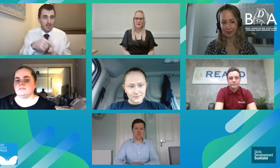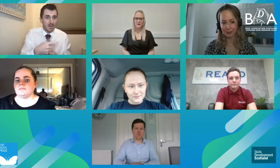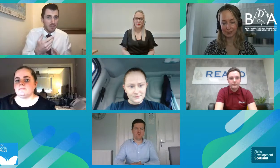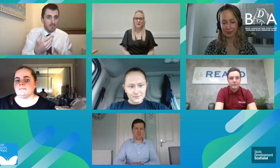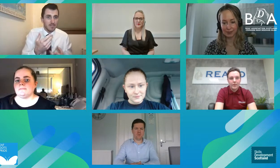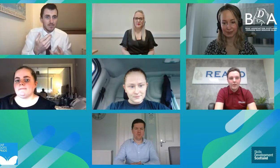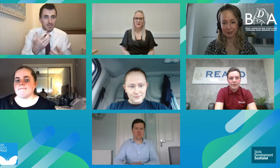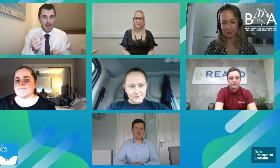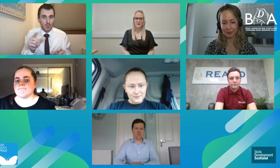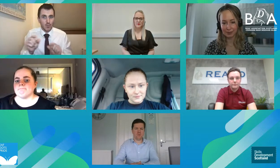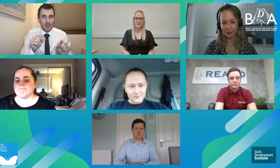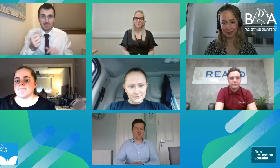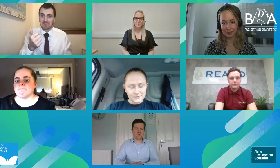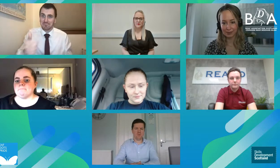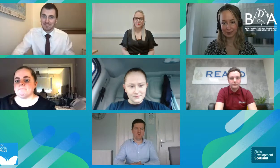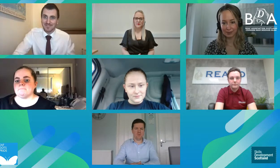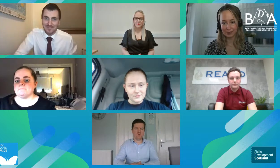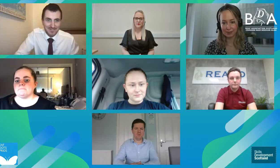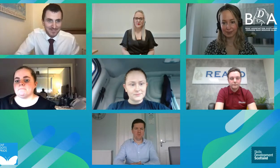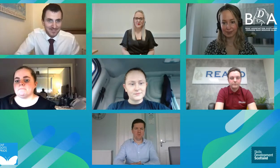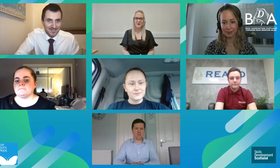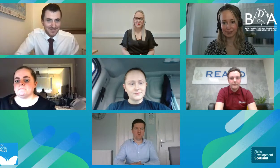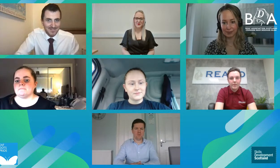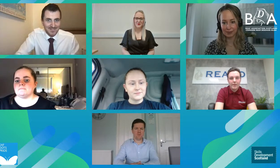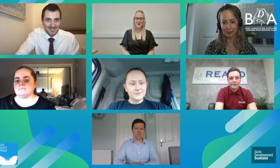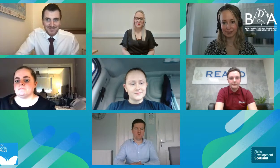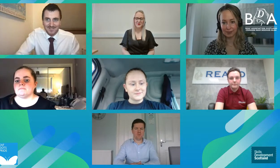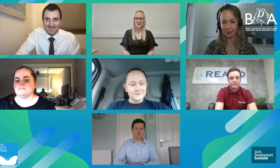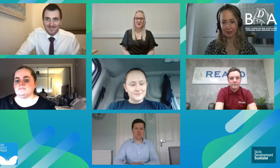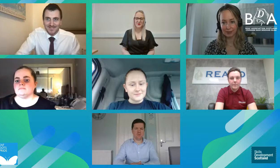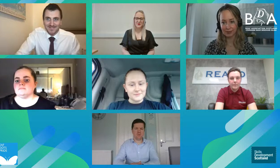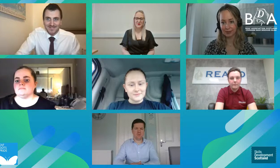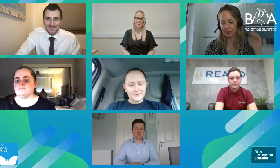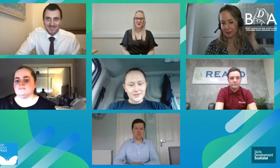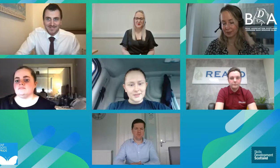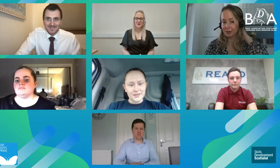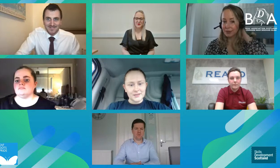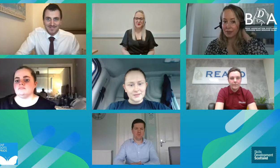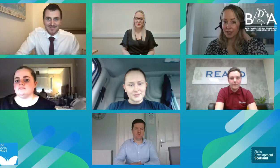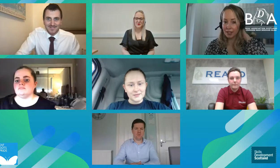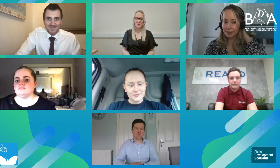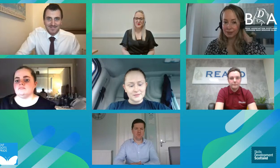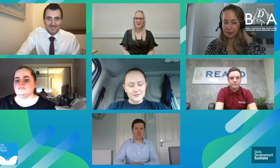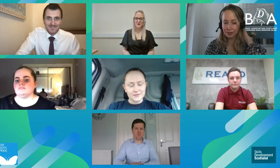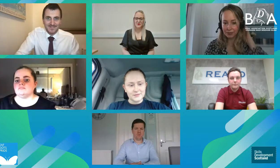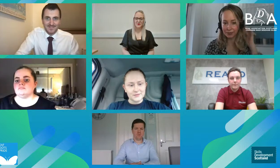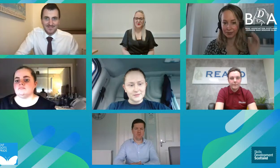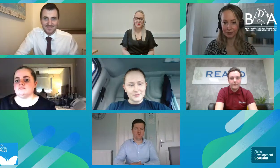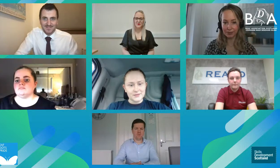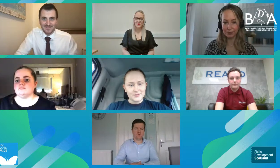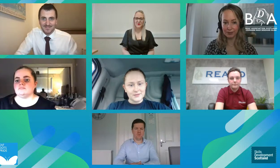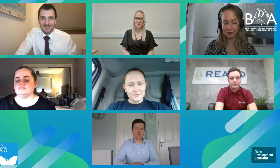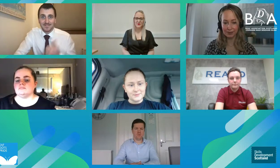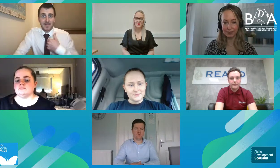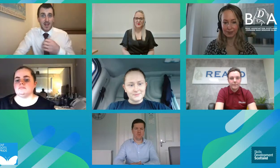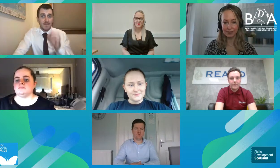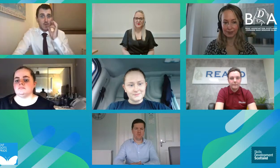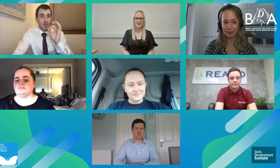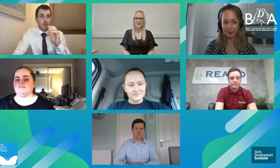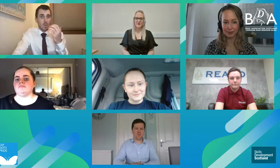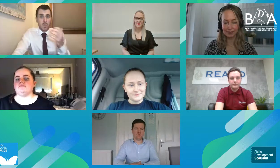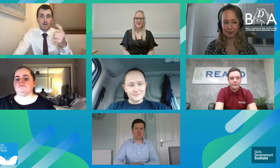about applying for apprenticeship might actually understand now that they have more choices than they first originally thought.